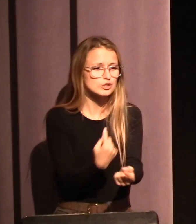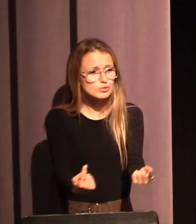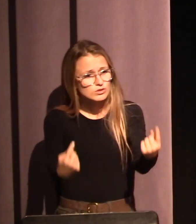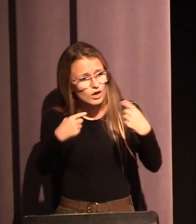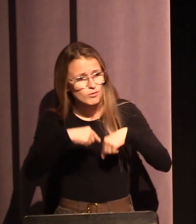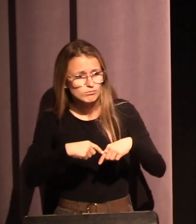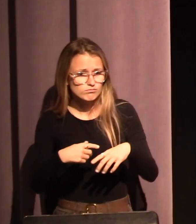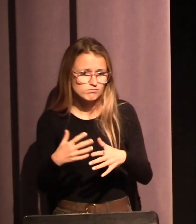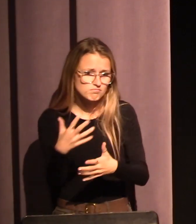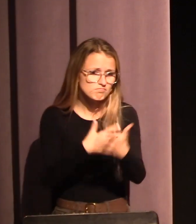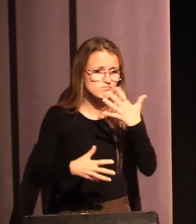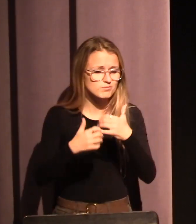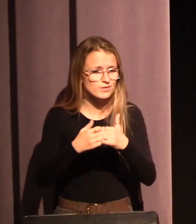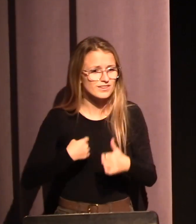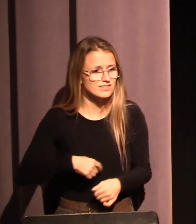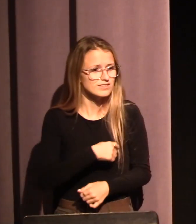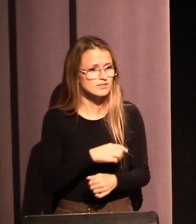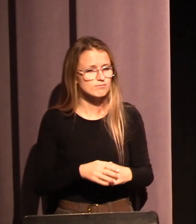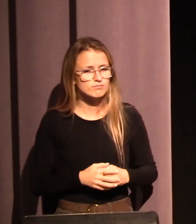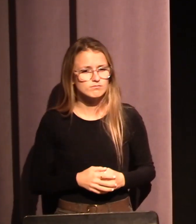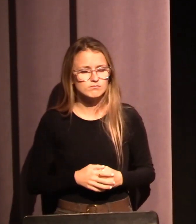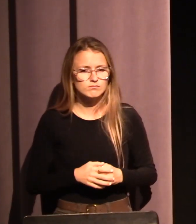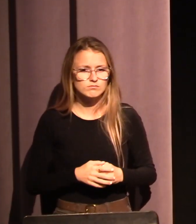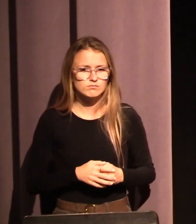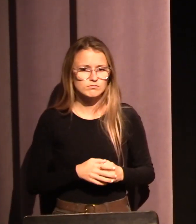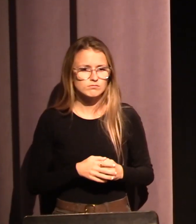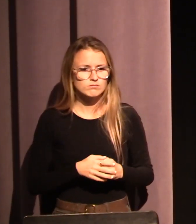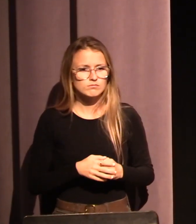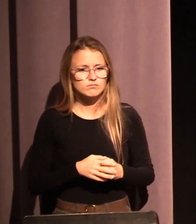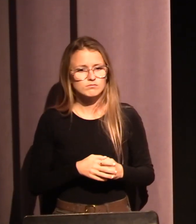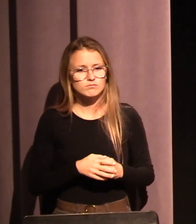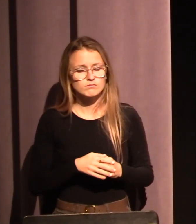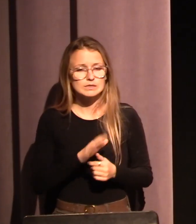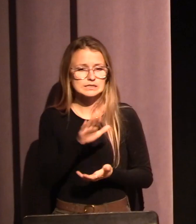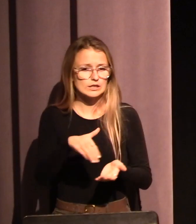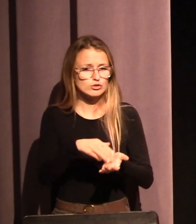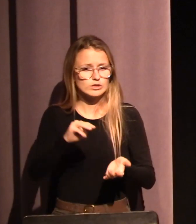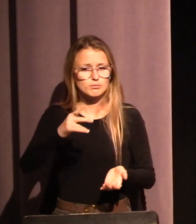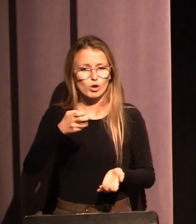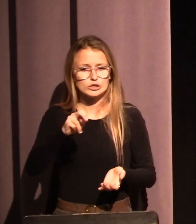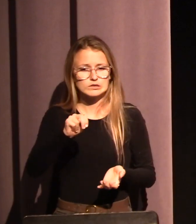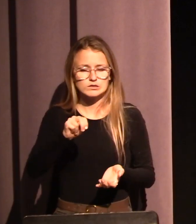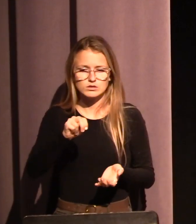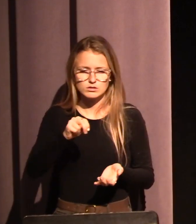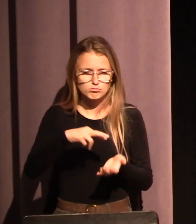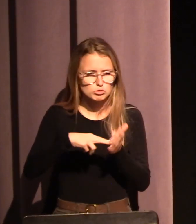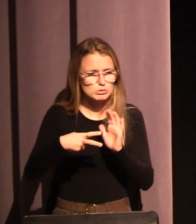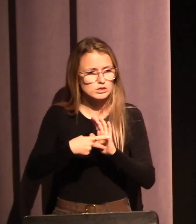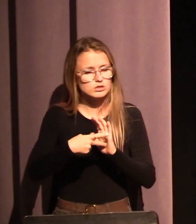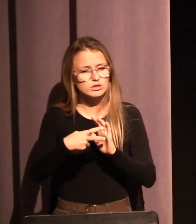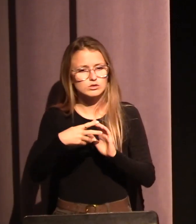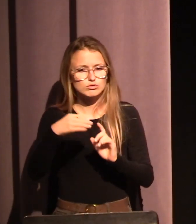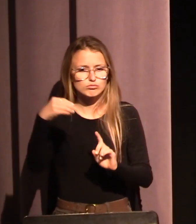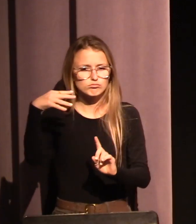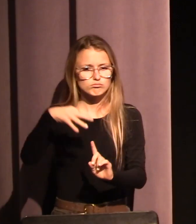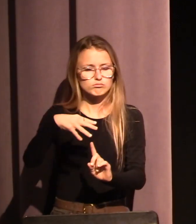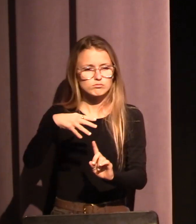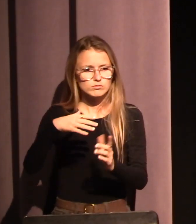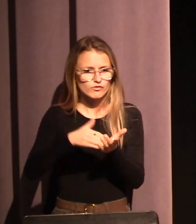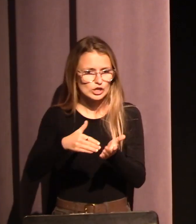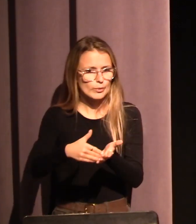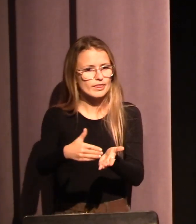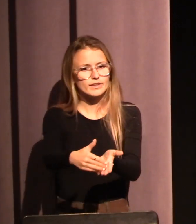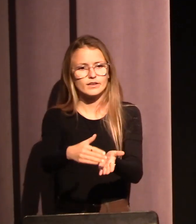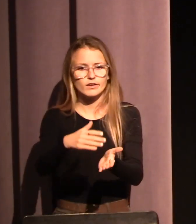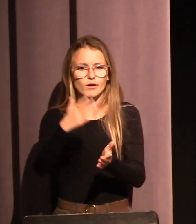evening with us. Centering the margins speaks to amplifying the voices of this core of frequently overlooked